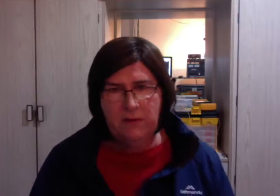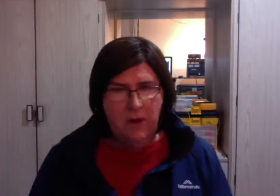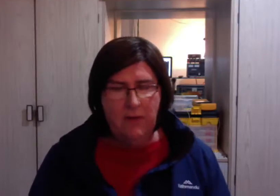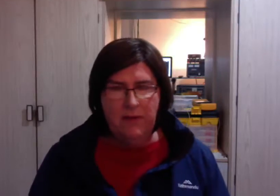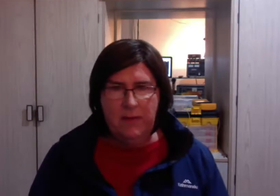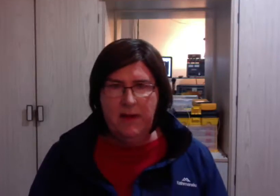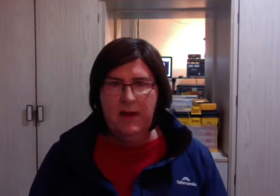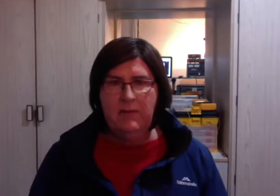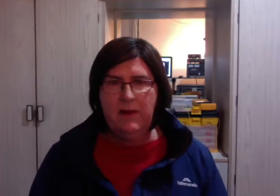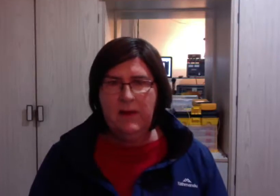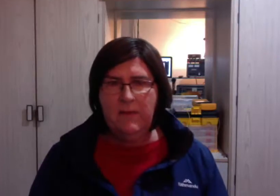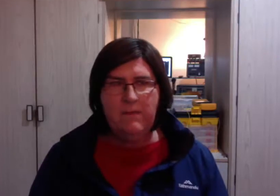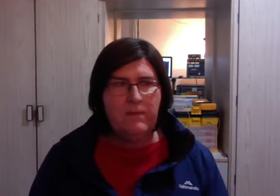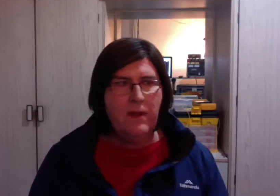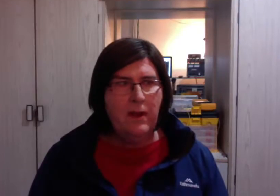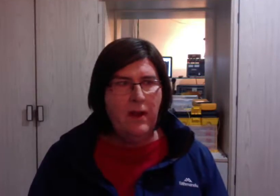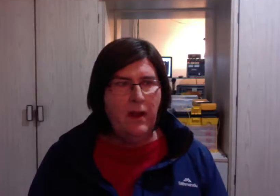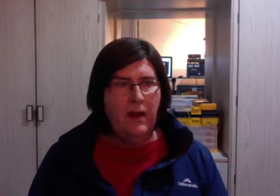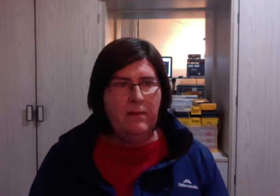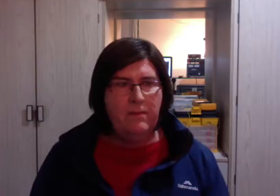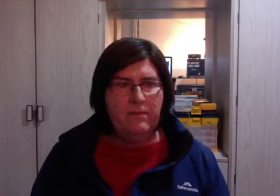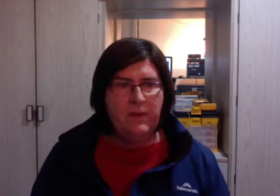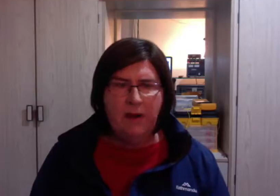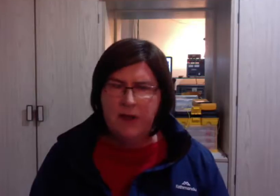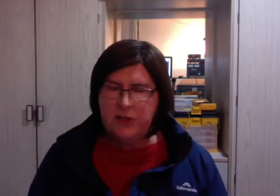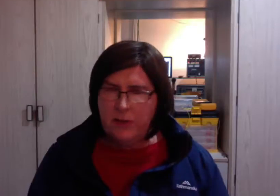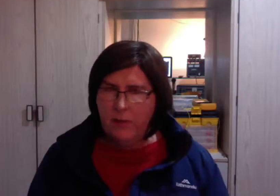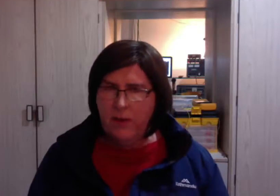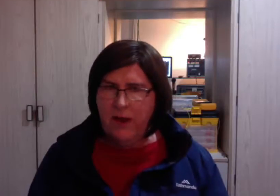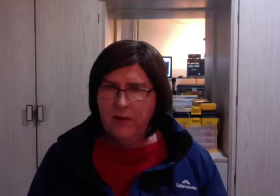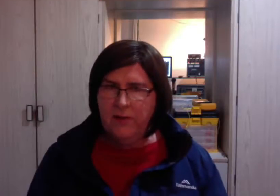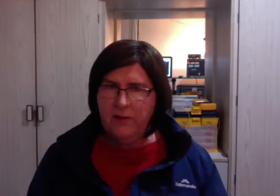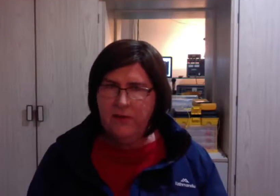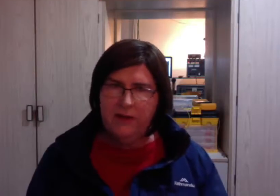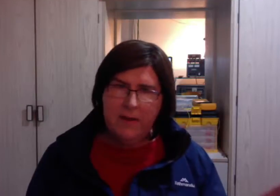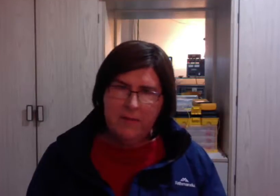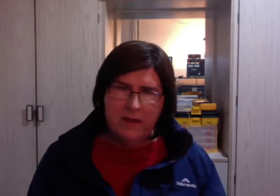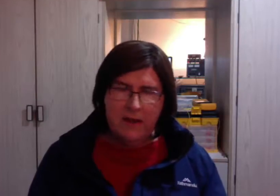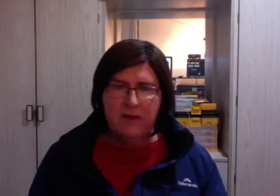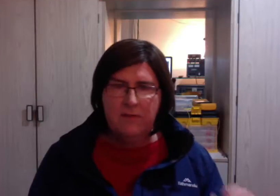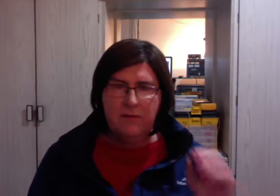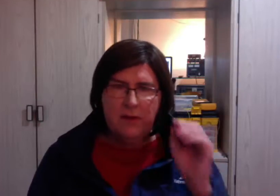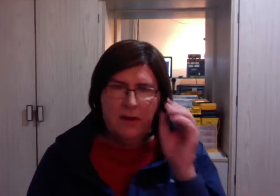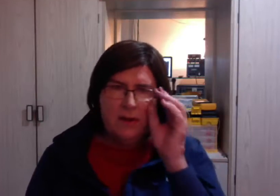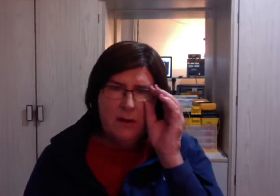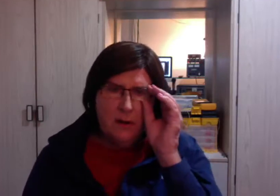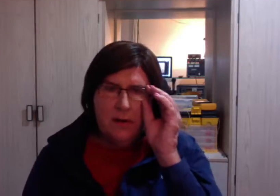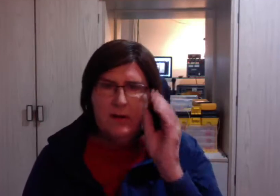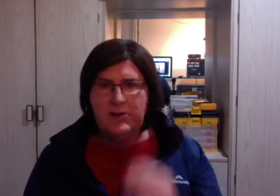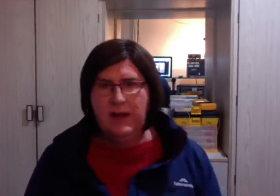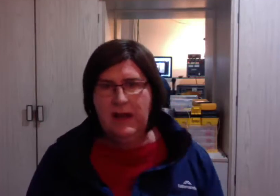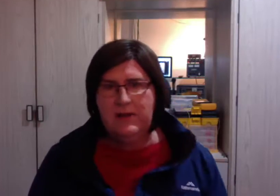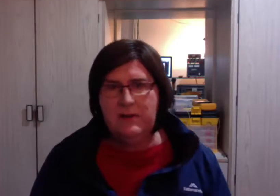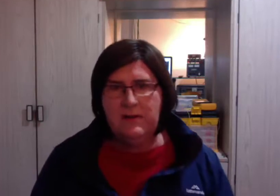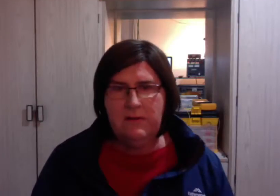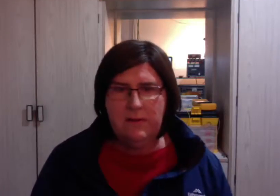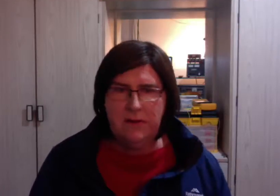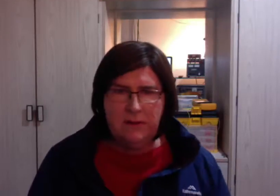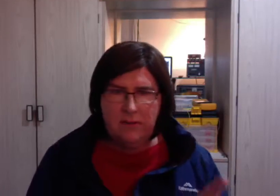might think about getting one of them. There are cheaper brands of the same thing. If you want to check out, you